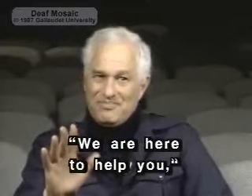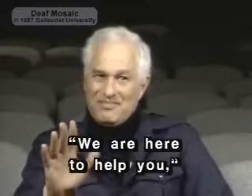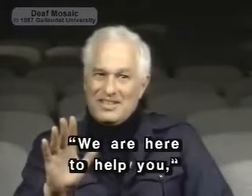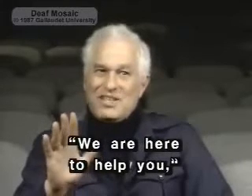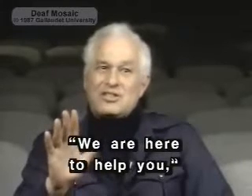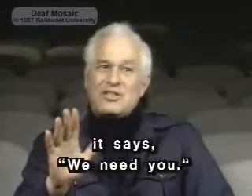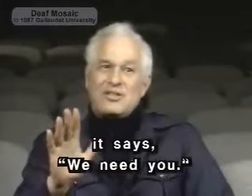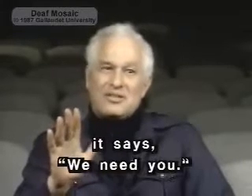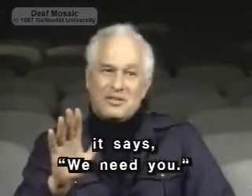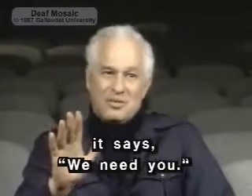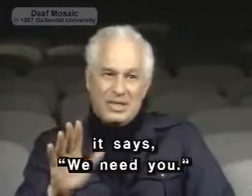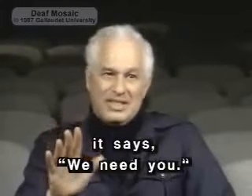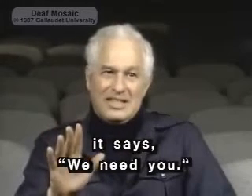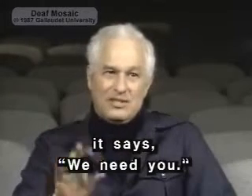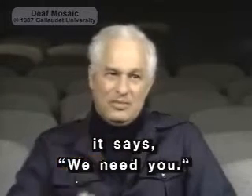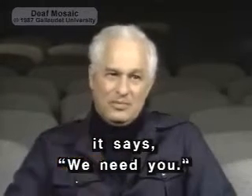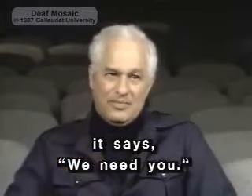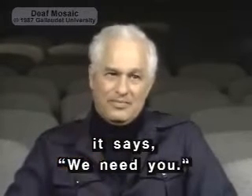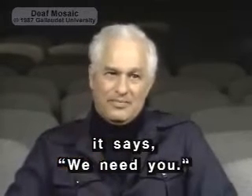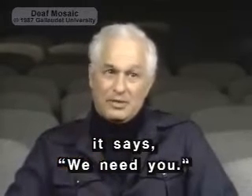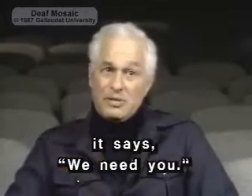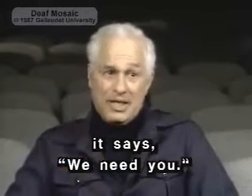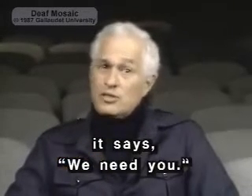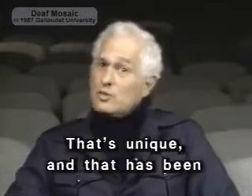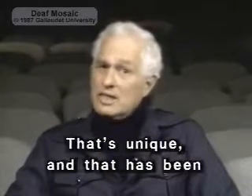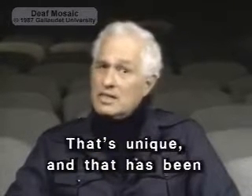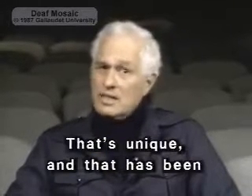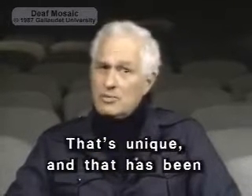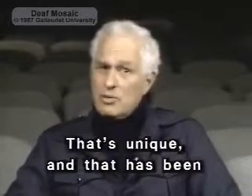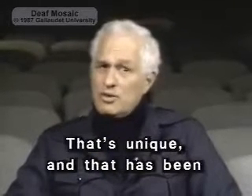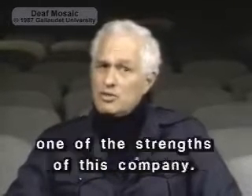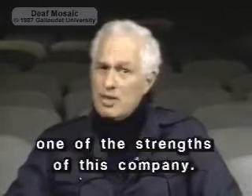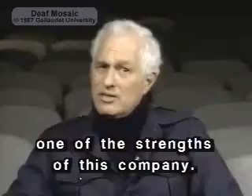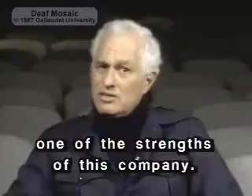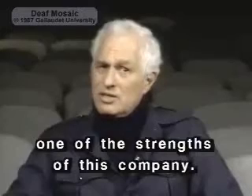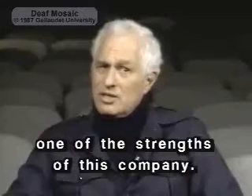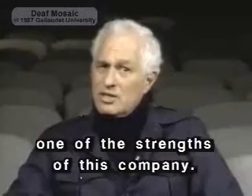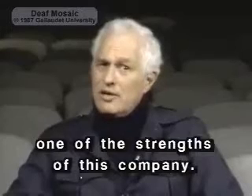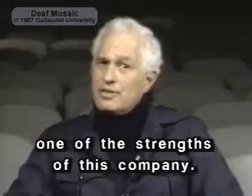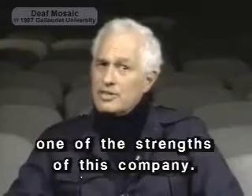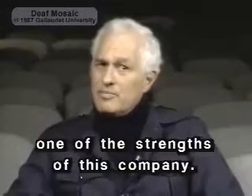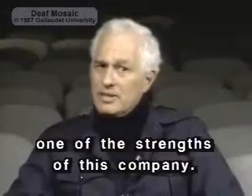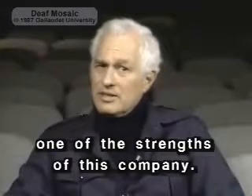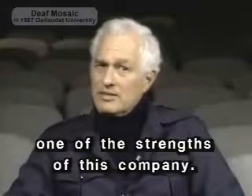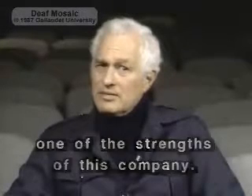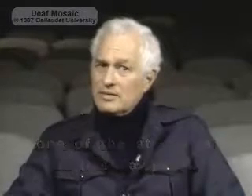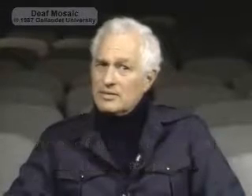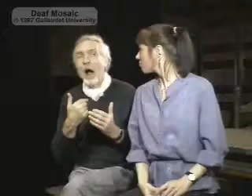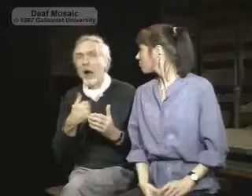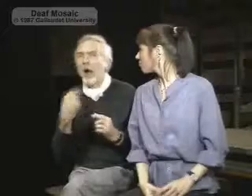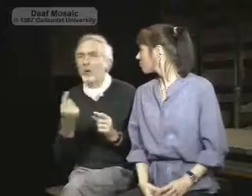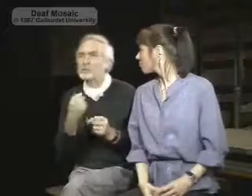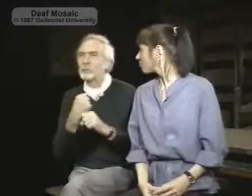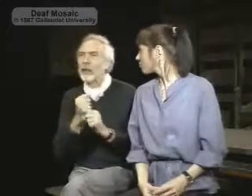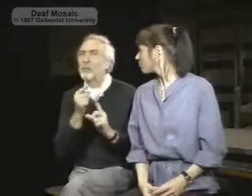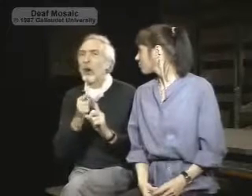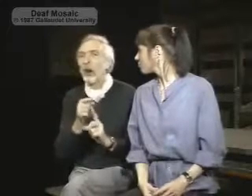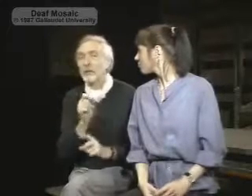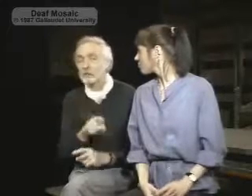It says, we need you. It's a fantastic week and that's been one of the strengths of this company. I always make a point